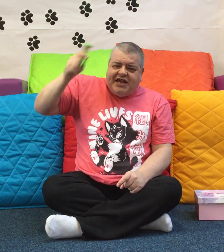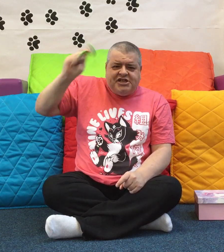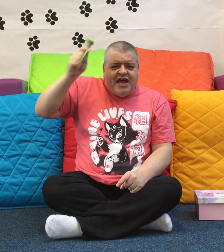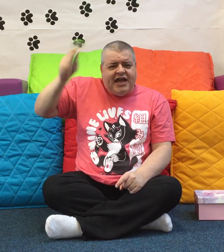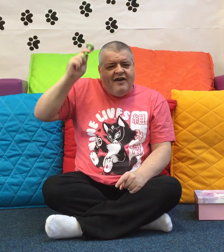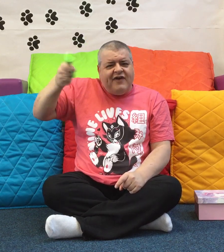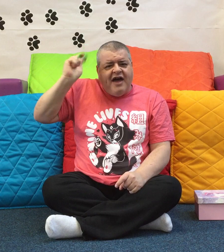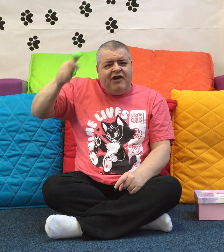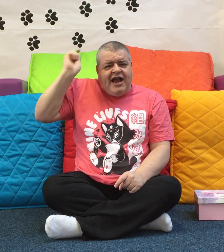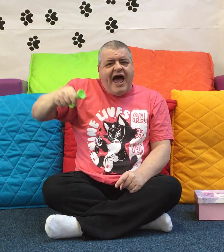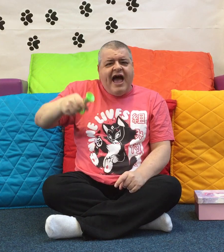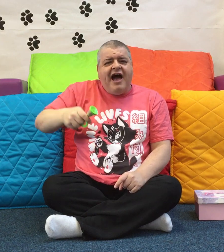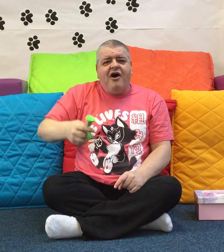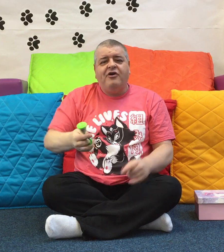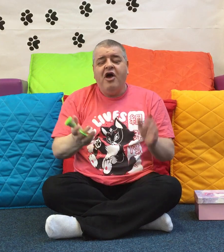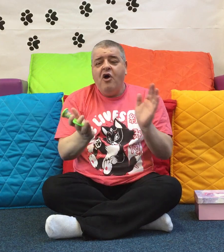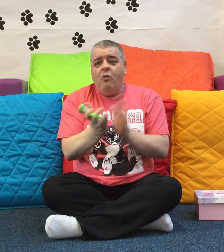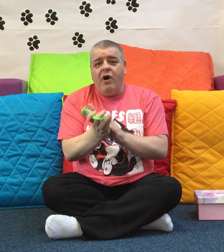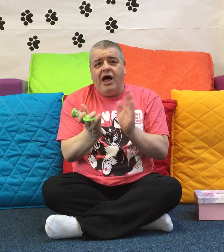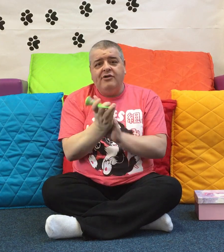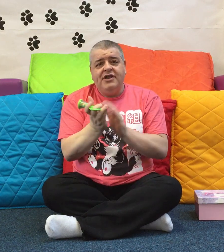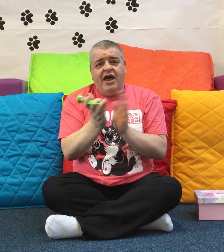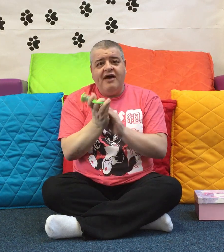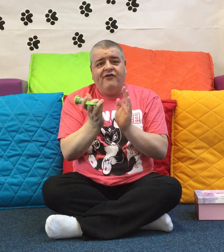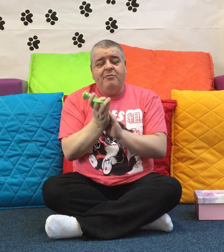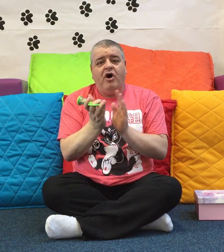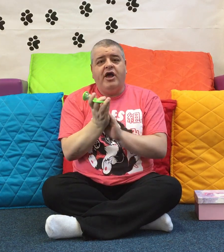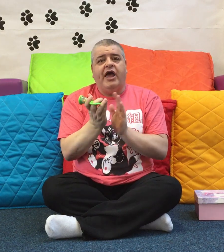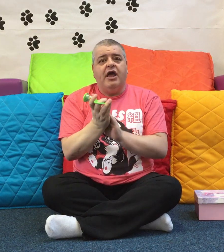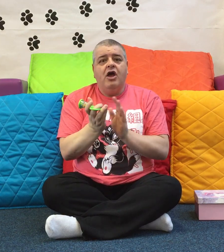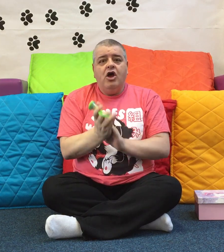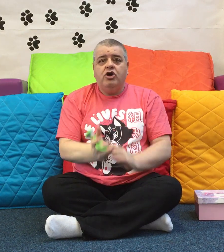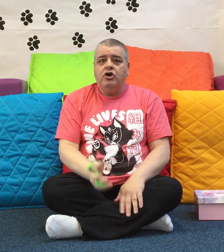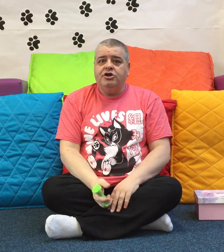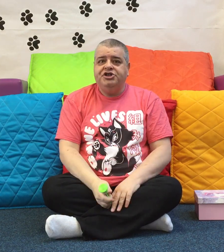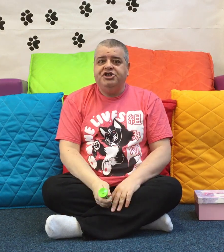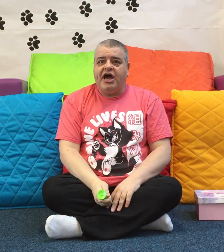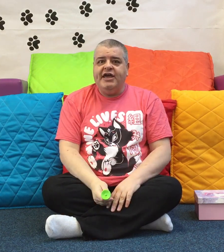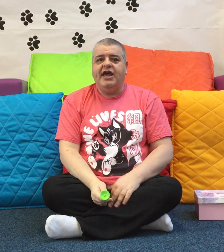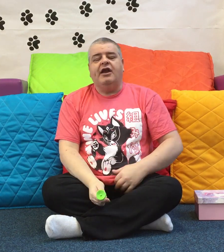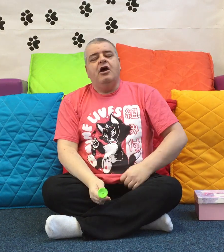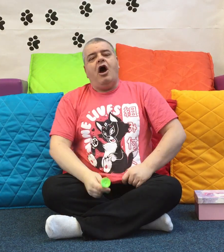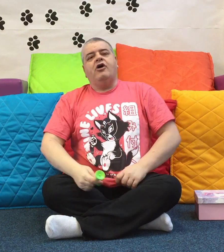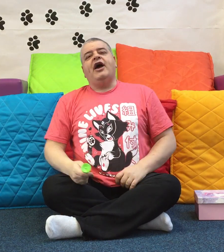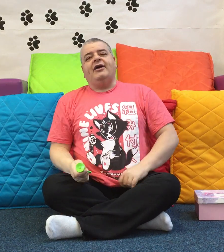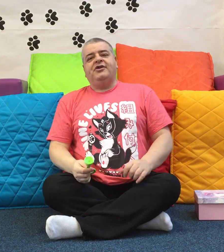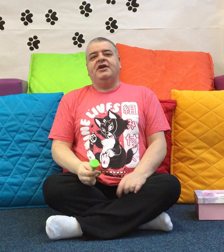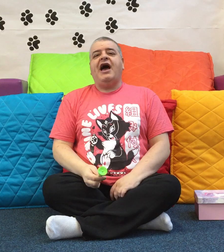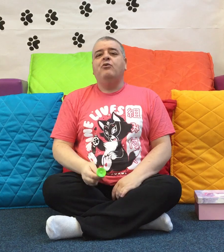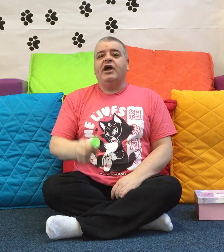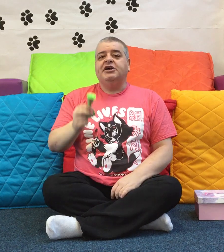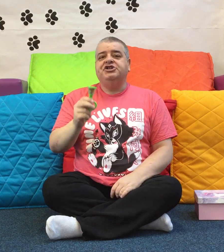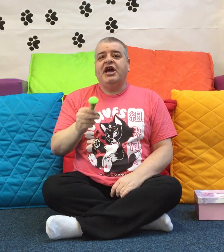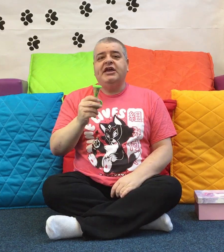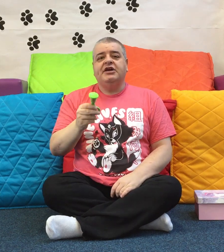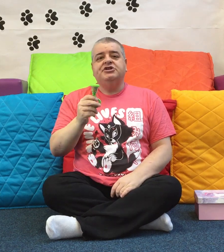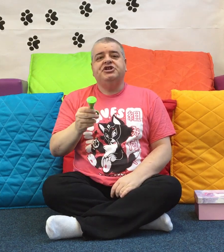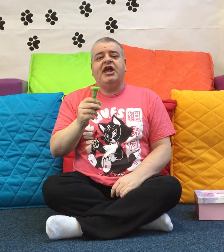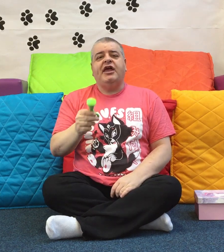it, shake it, shake it, shake it very loud. Well done, everybody. Good shaking. Okay, so now we're going to shake and shake